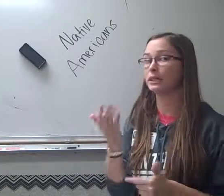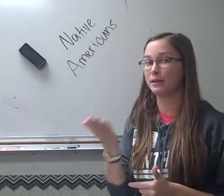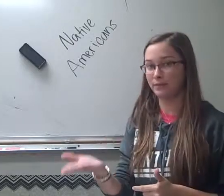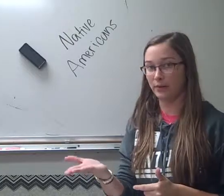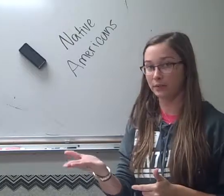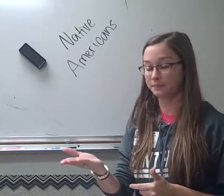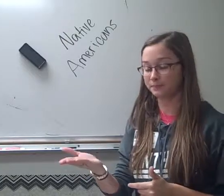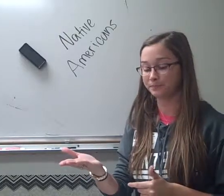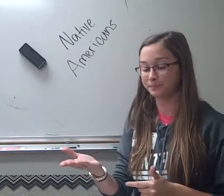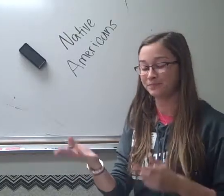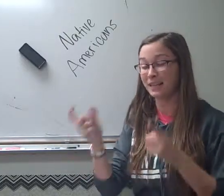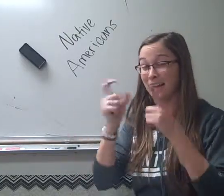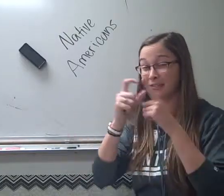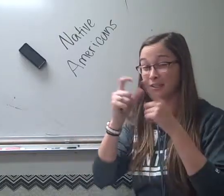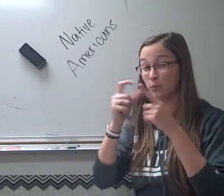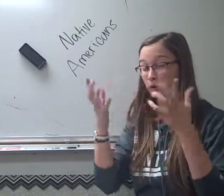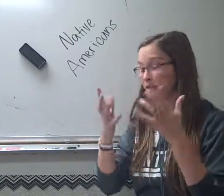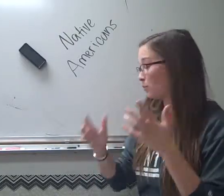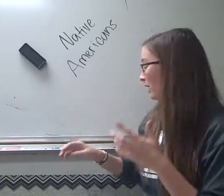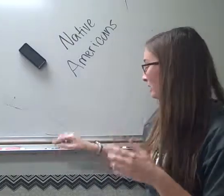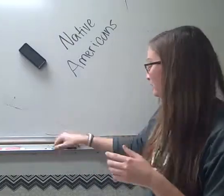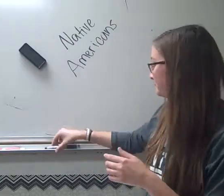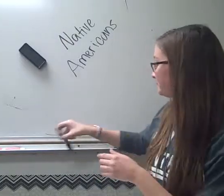live there. And this word is what?